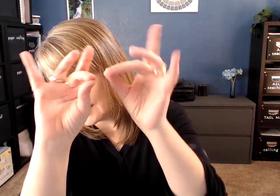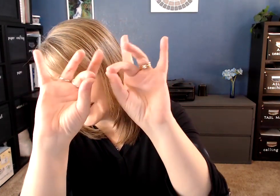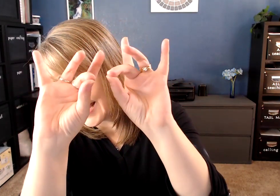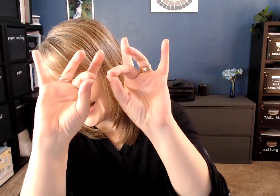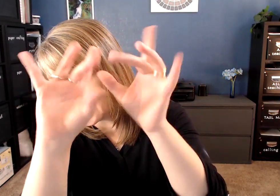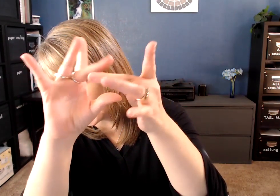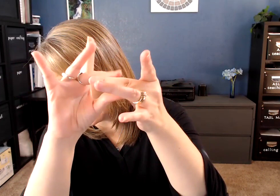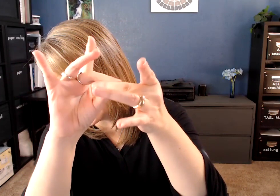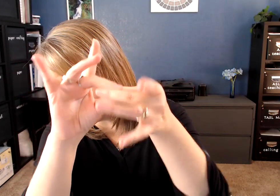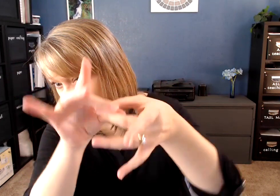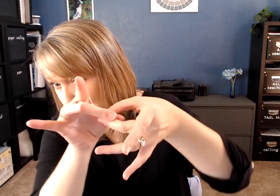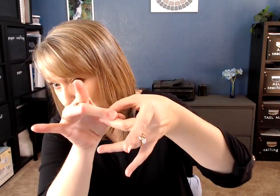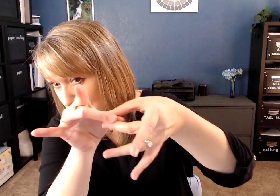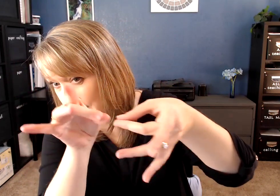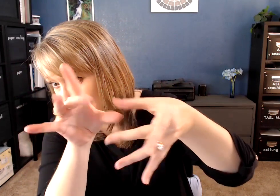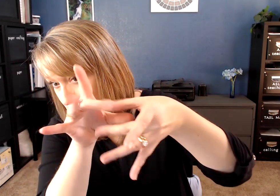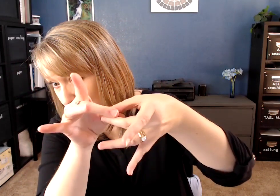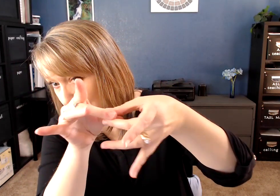It's 8 hand shapes.